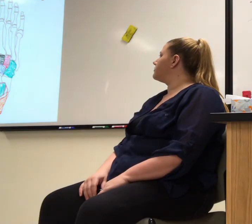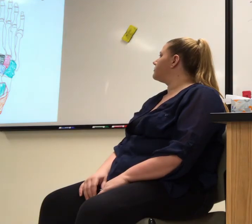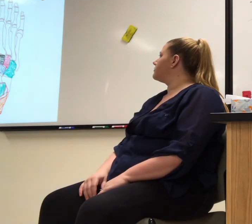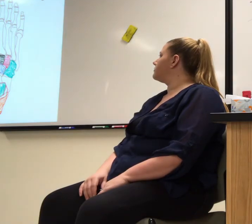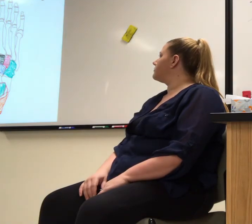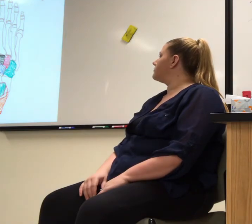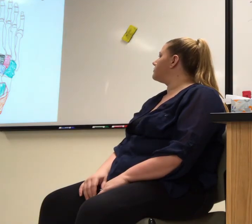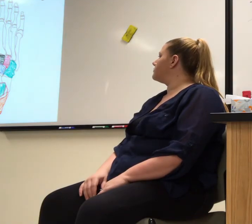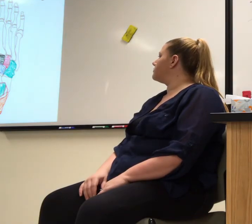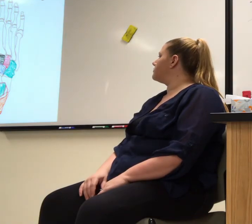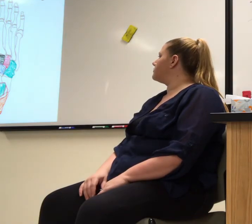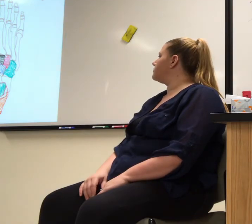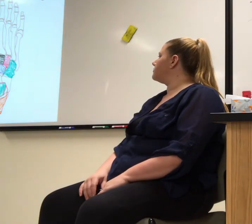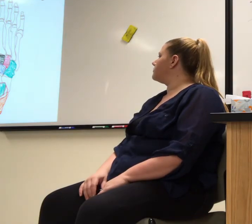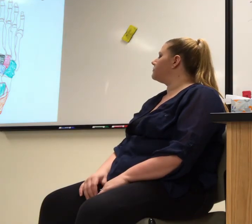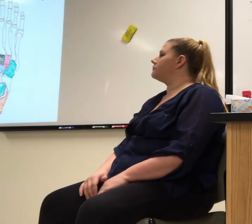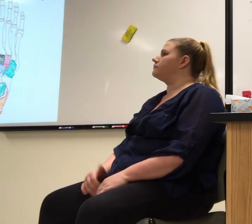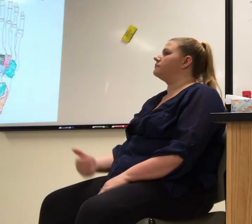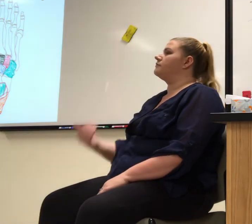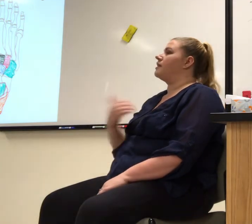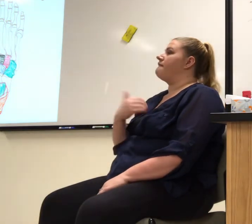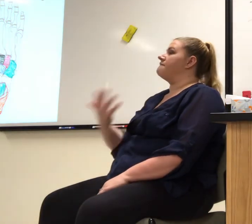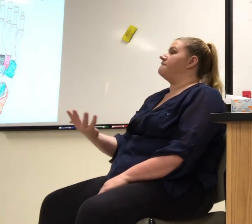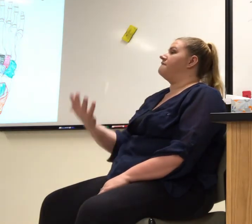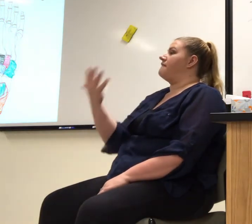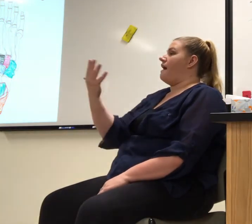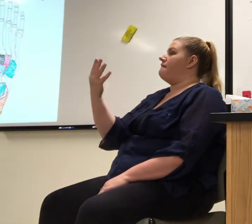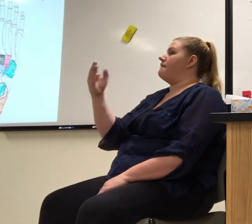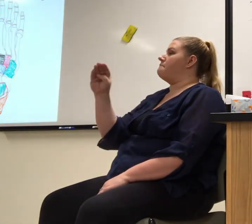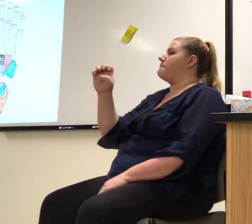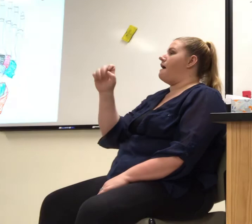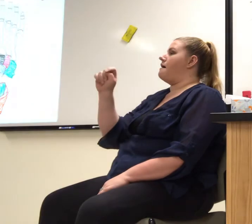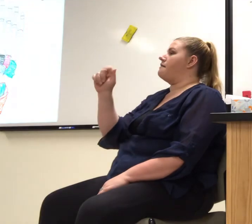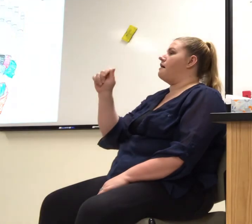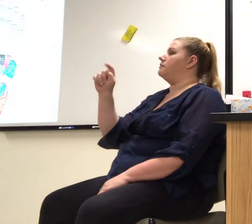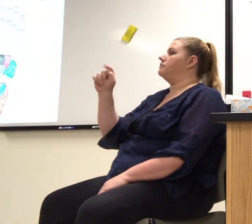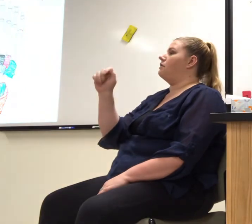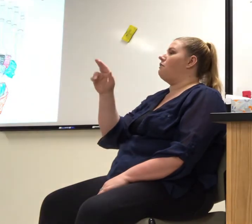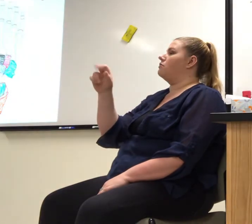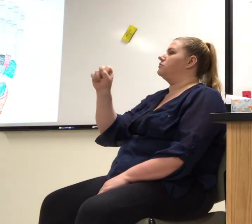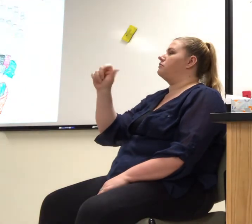midfoot. And they're numbered metatarsals 1 to 5.